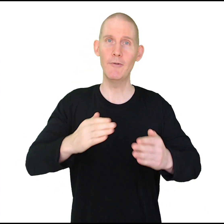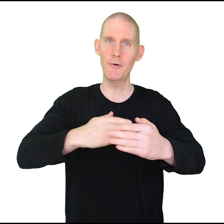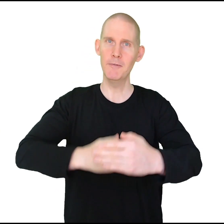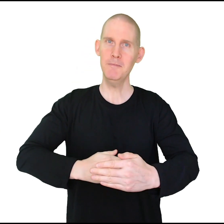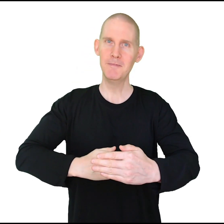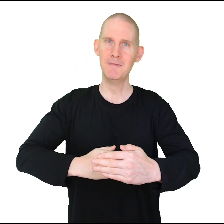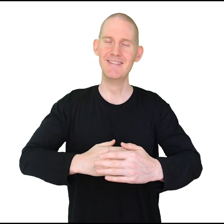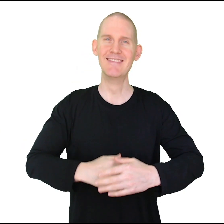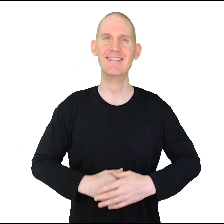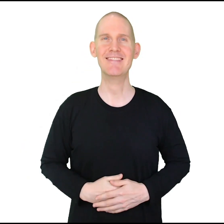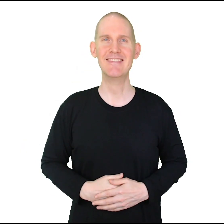Bedroom.